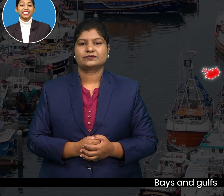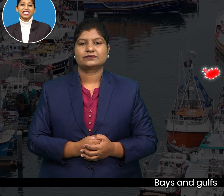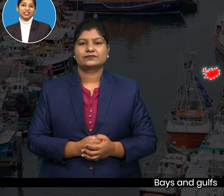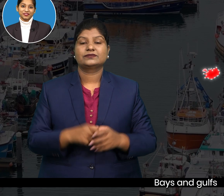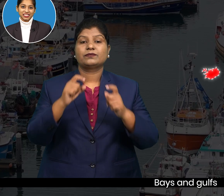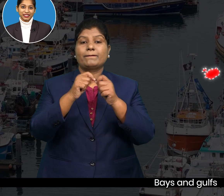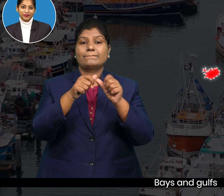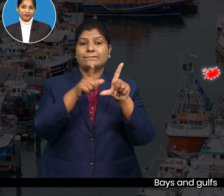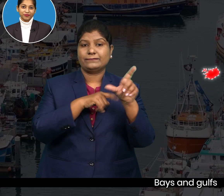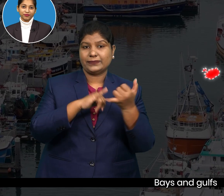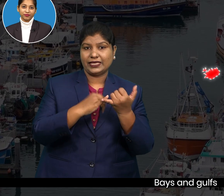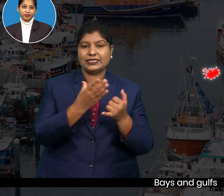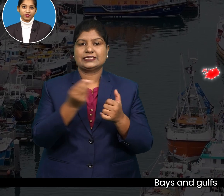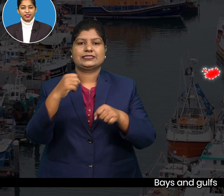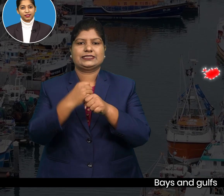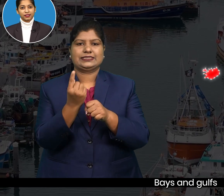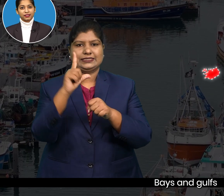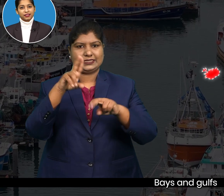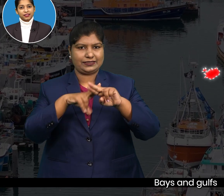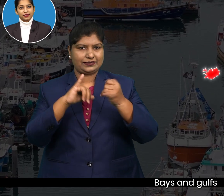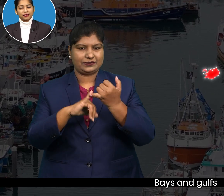Bays and gulfs.